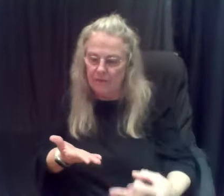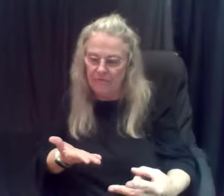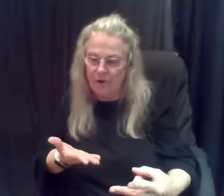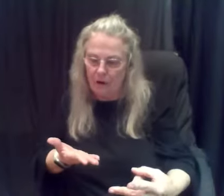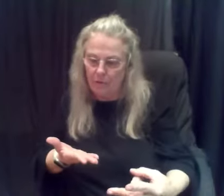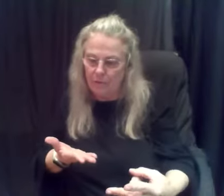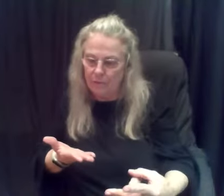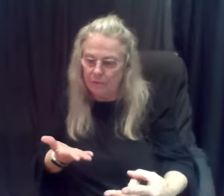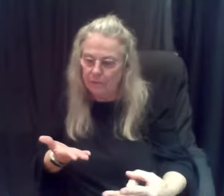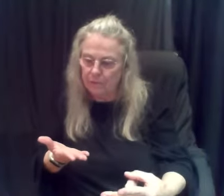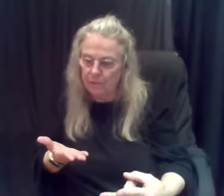Fall.